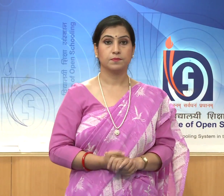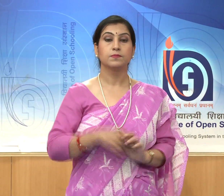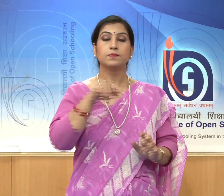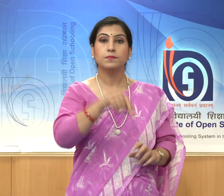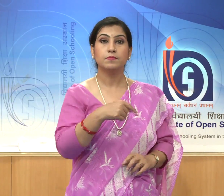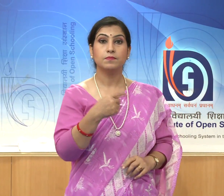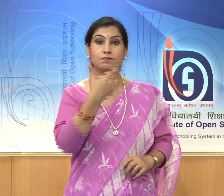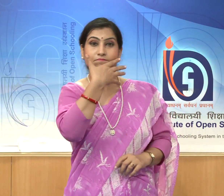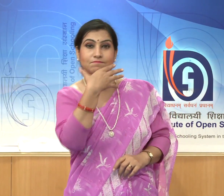are decorated